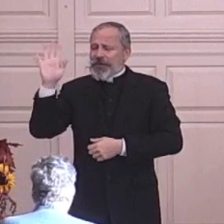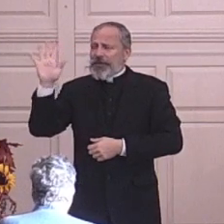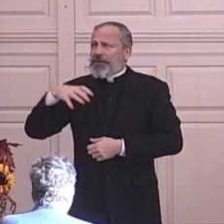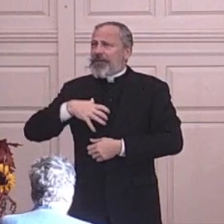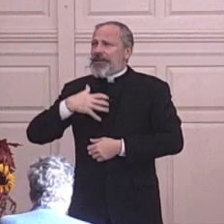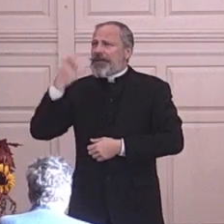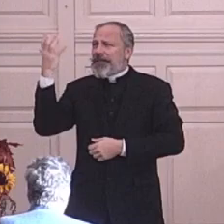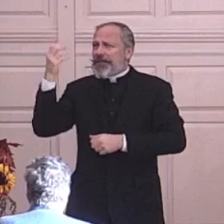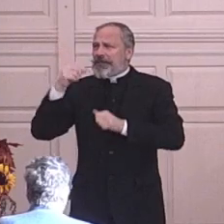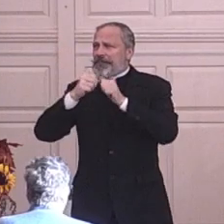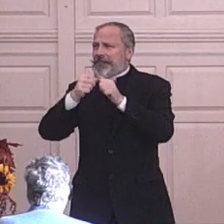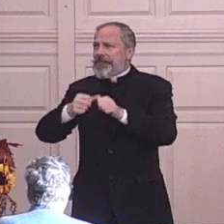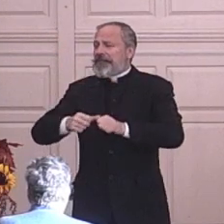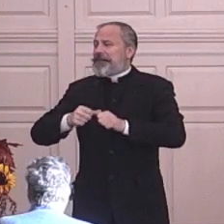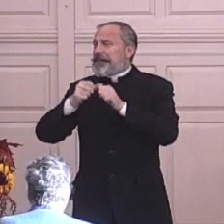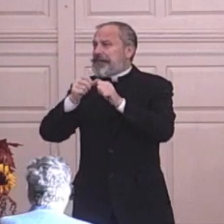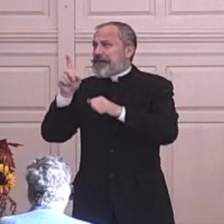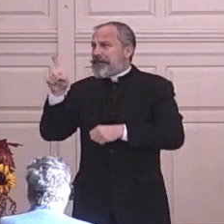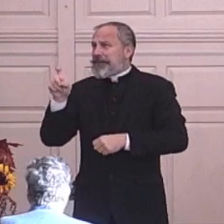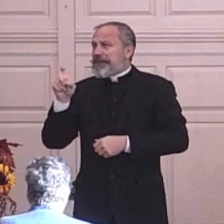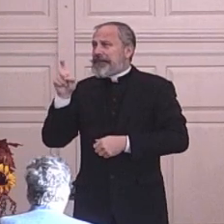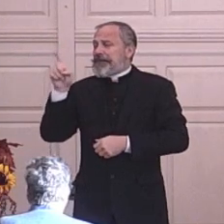anger last from age to